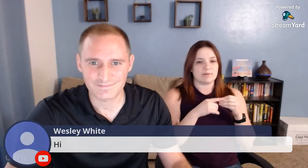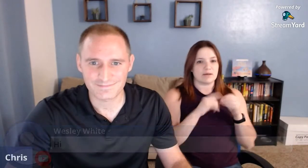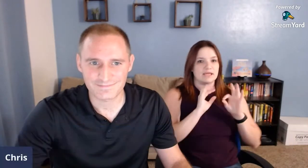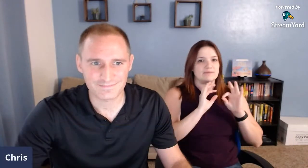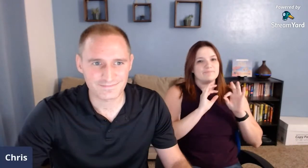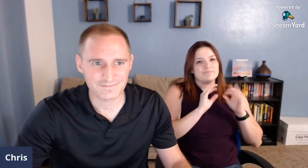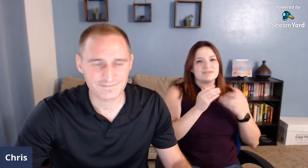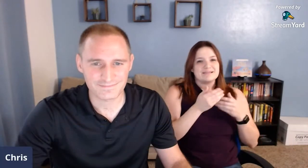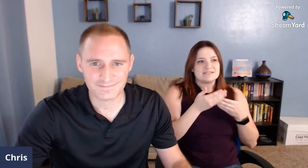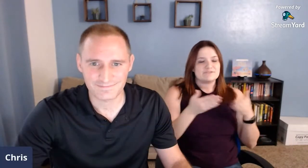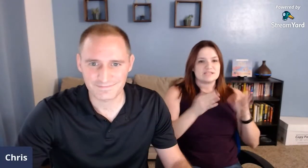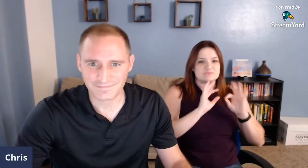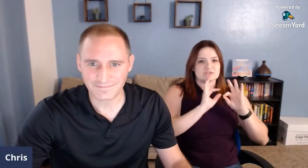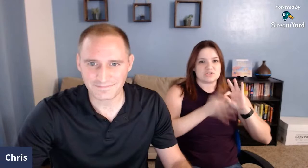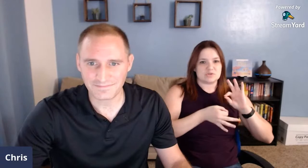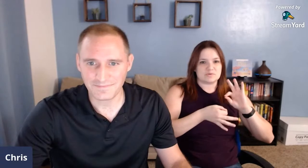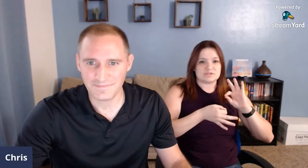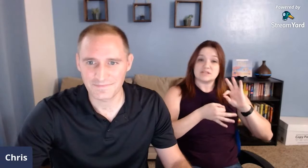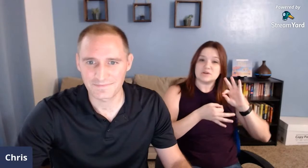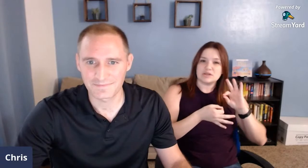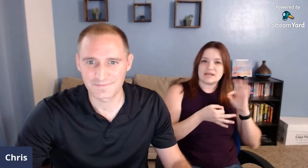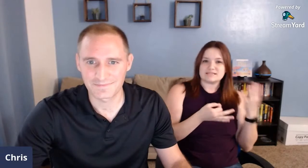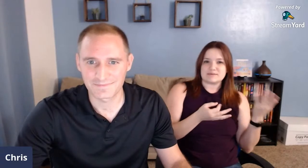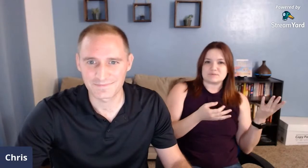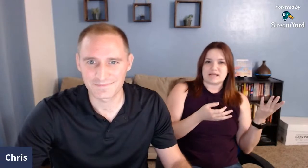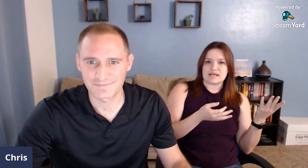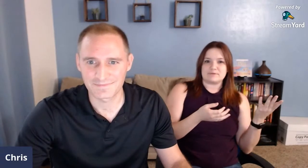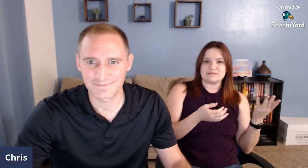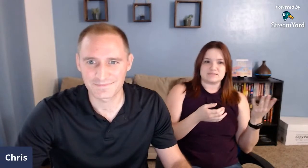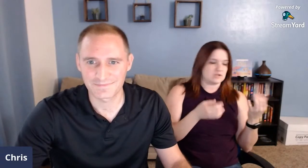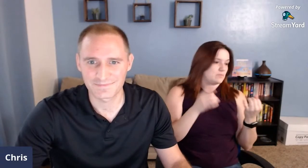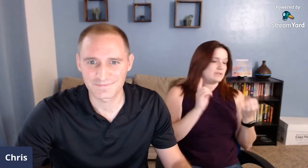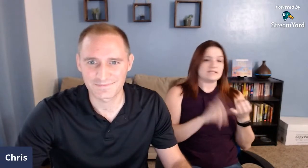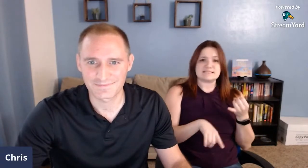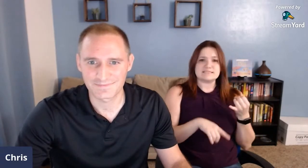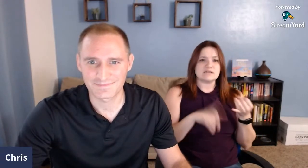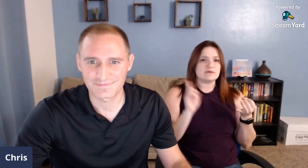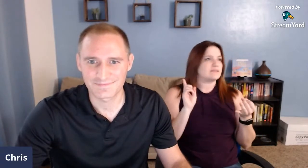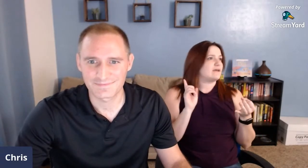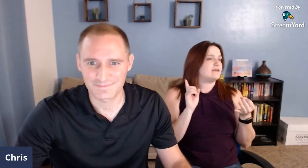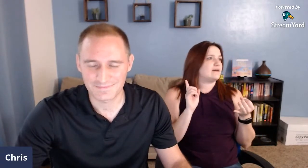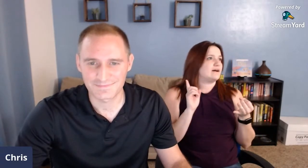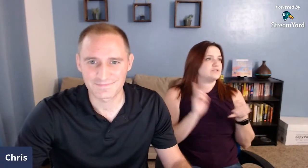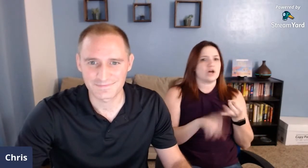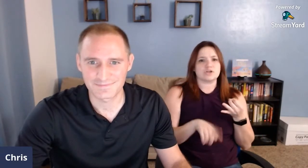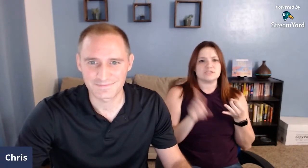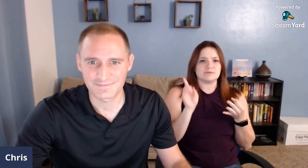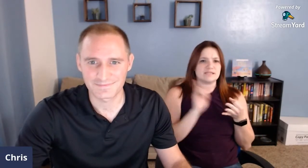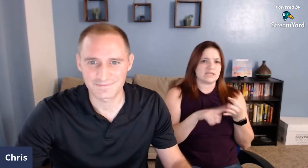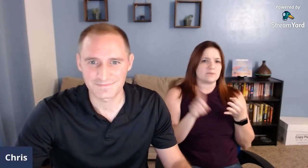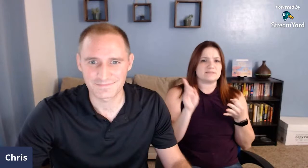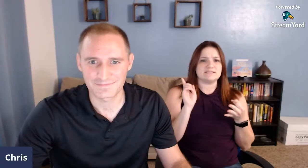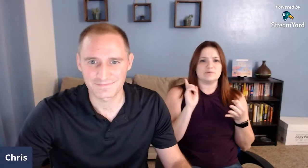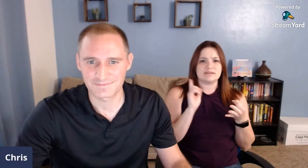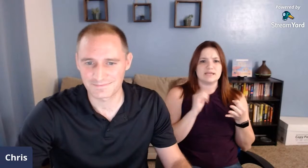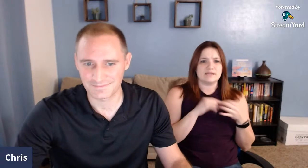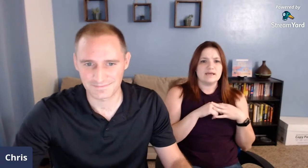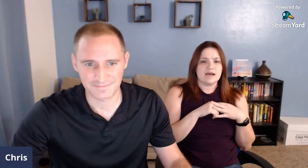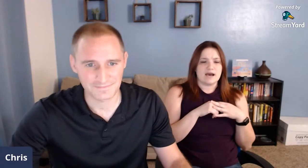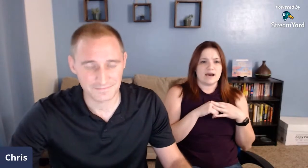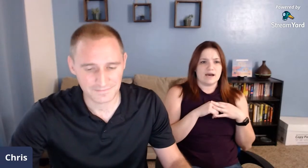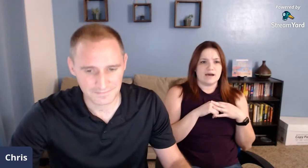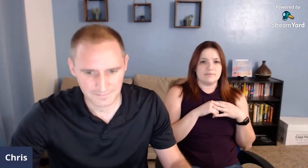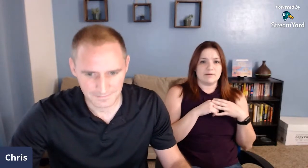gonna be talking about like different things with interpreters. You know, a lot of times what happens, you know, police deal with it, doctors deal with it, therapists deal with